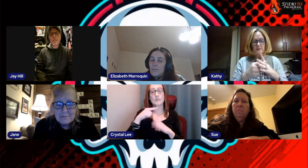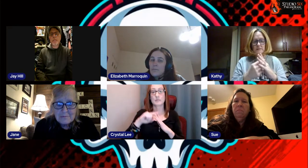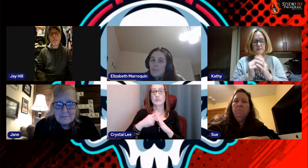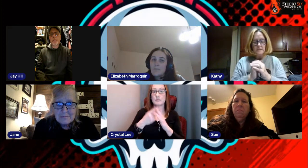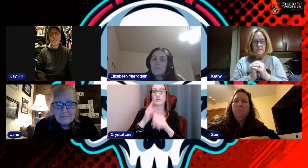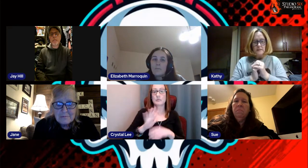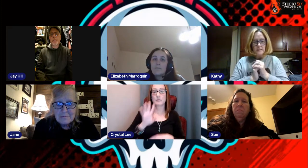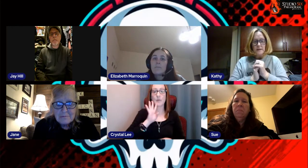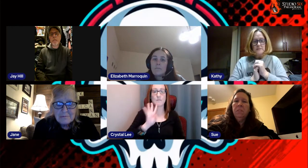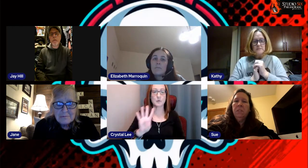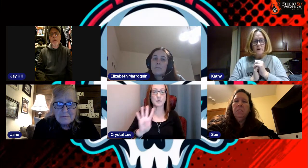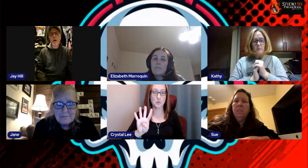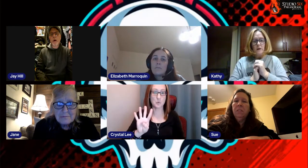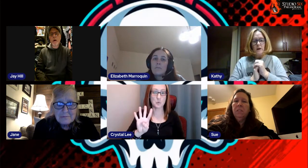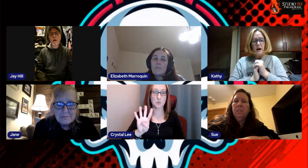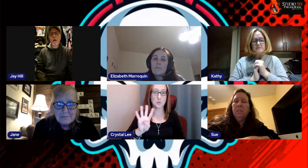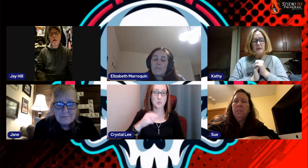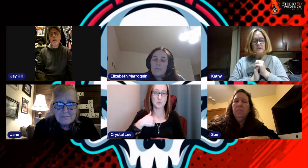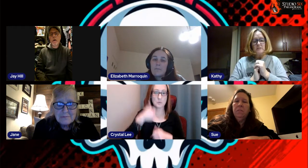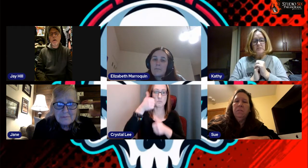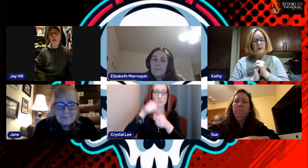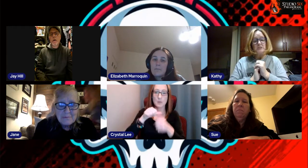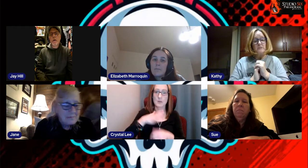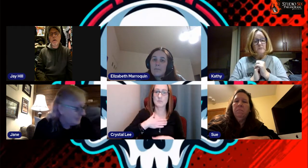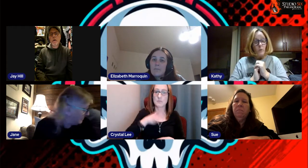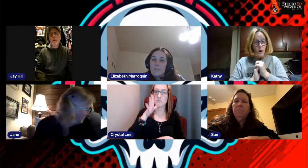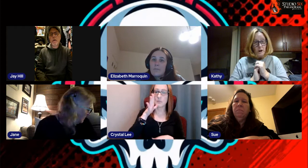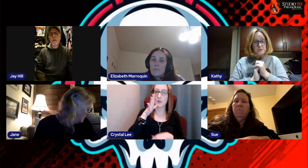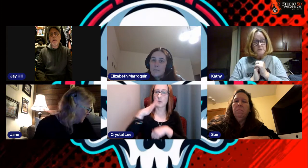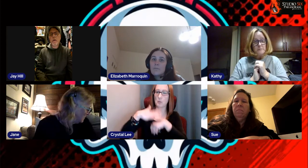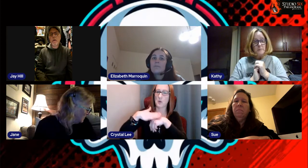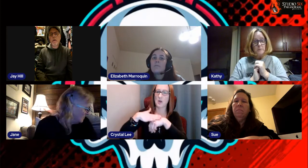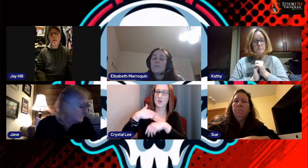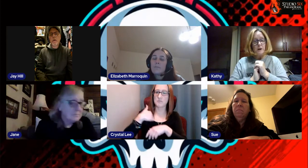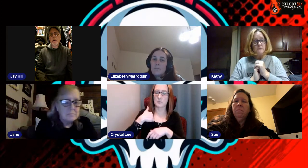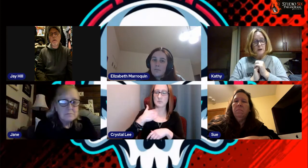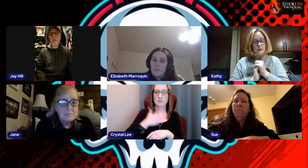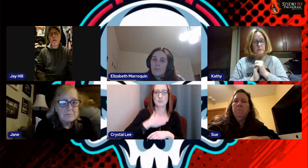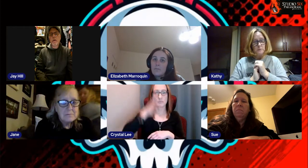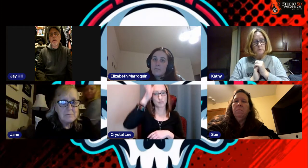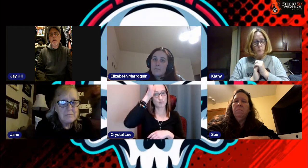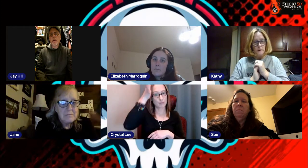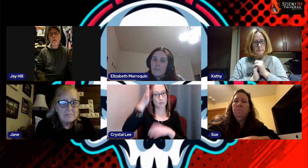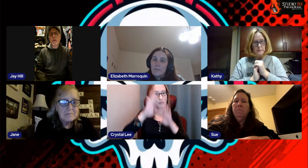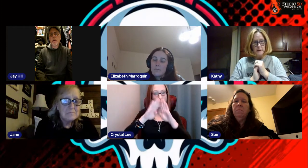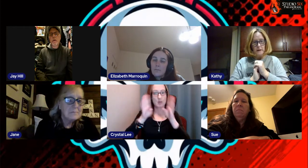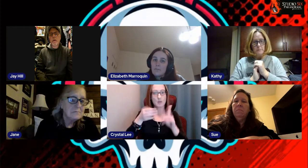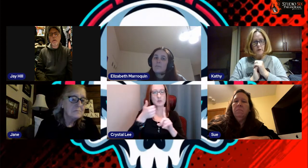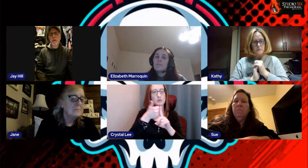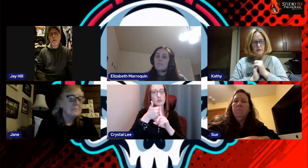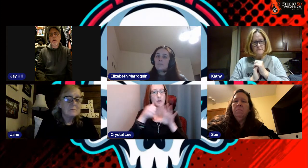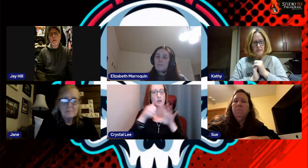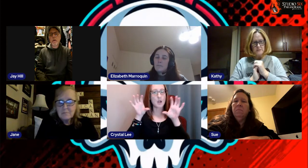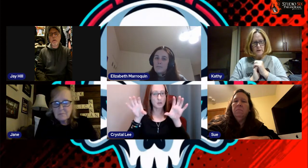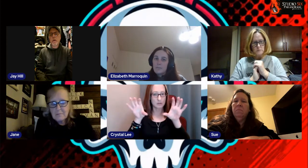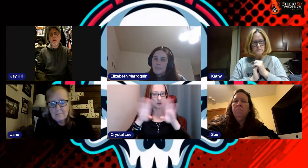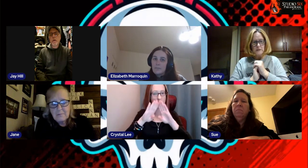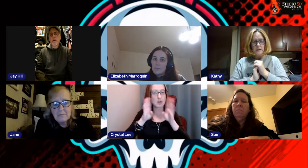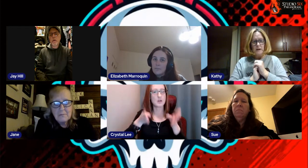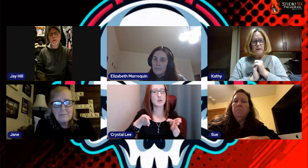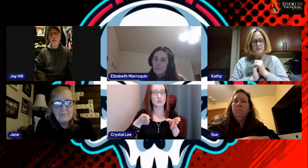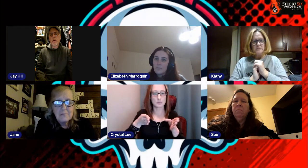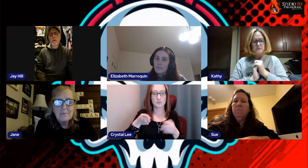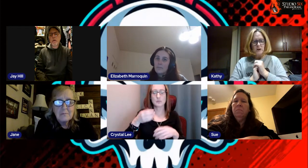Crystal said. So I started at the age of 4. She remembered my grandmother was warning me about grandfather's